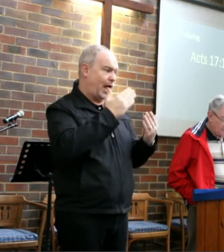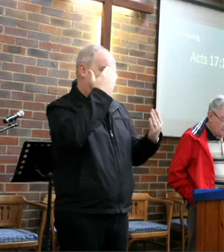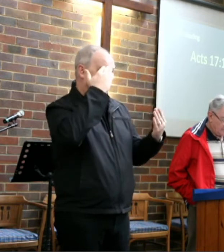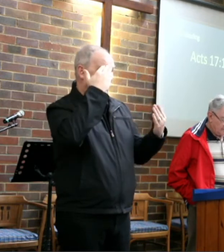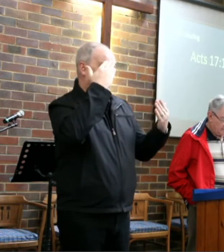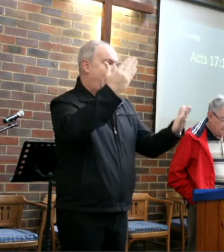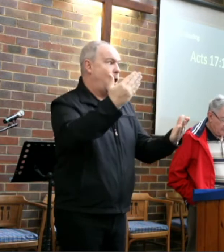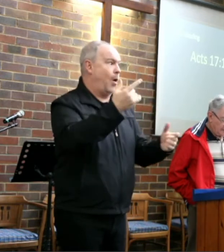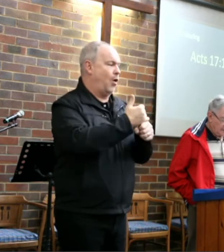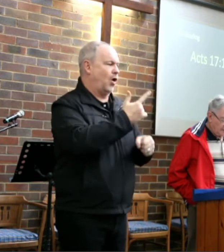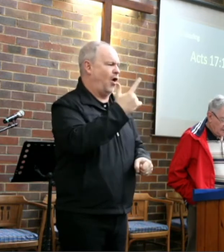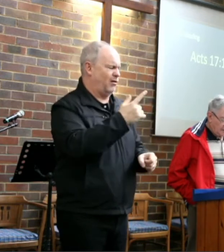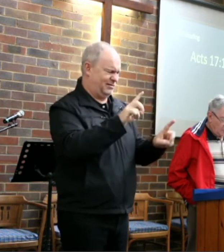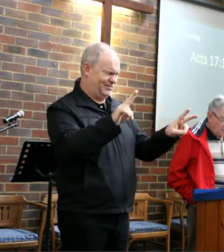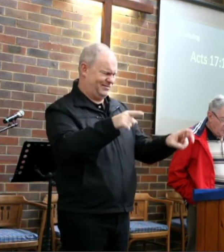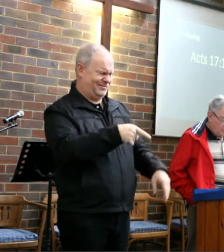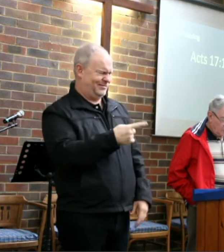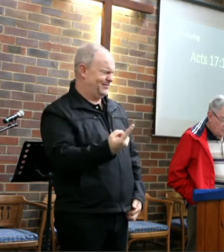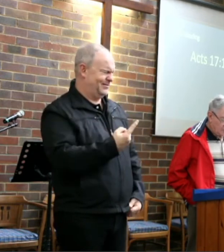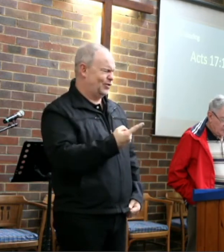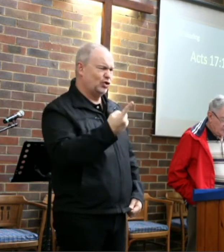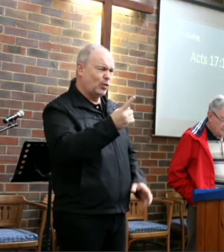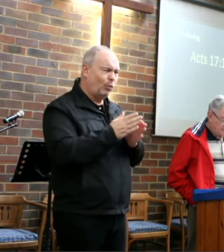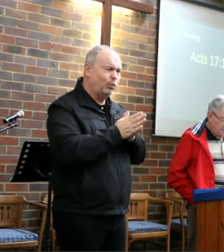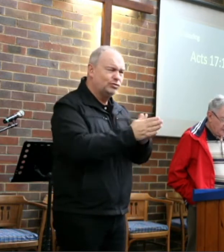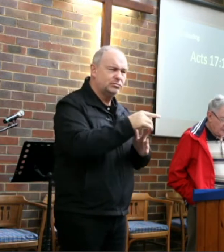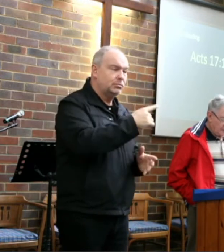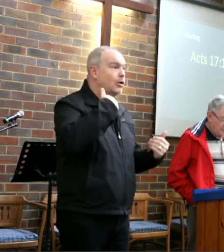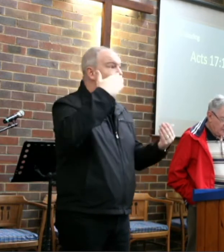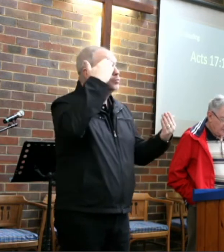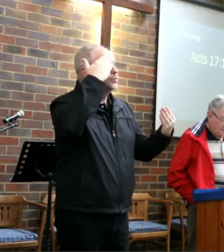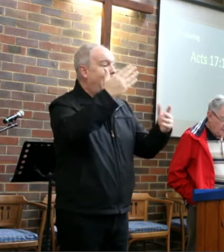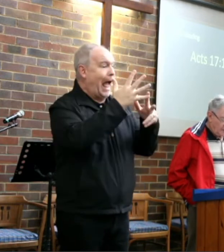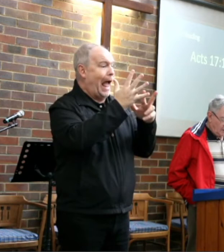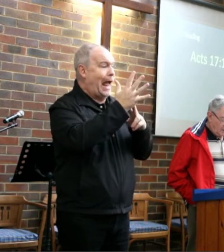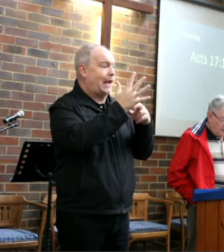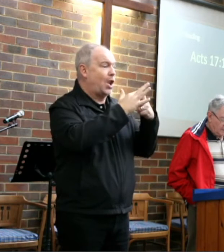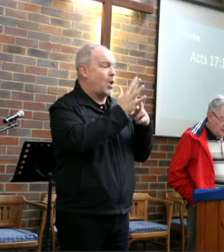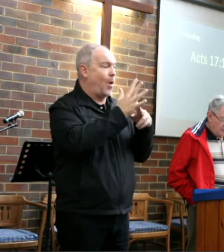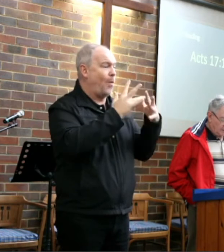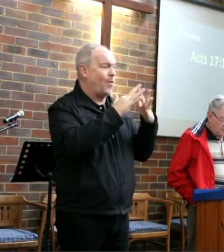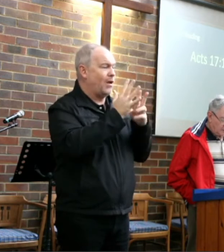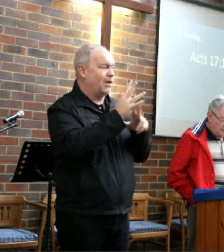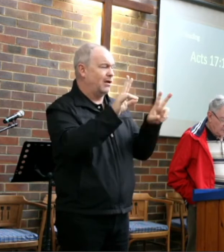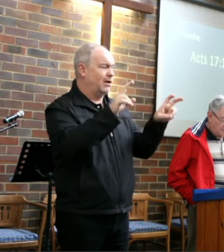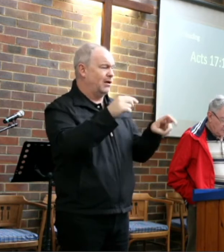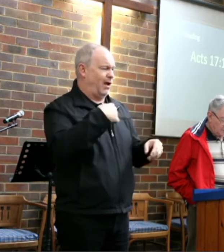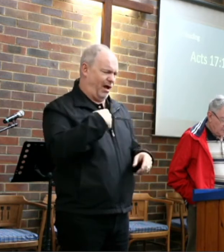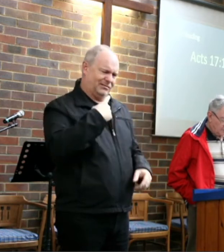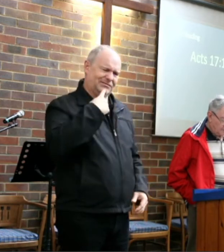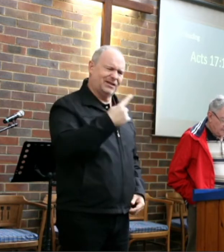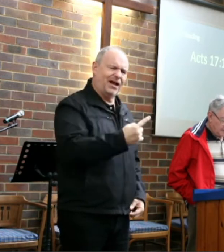God.' Now, what you worship as something unknown, I am going to proclaim to